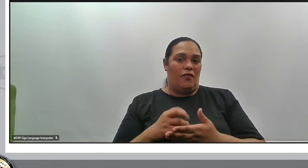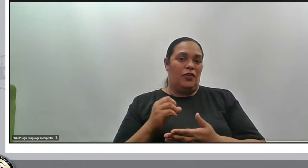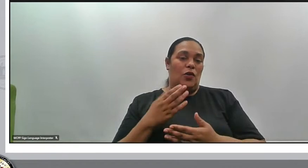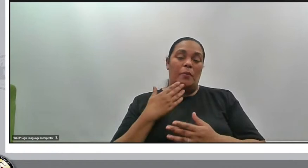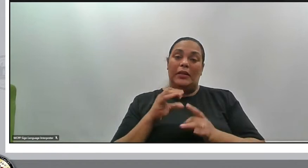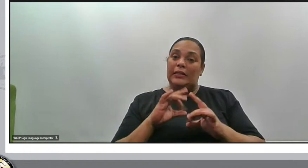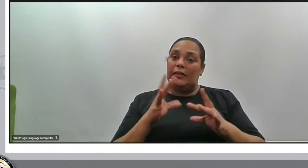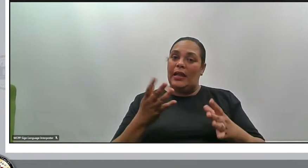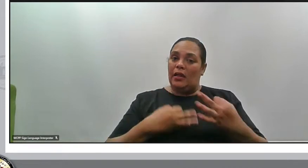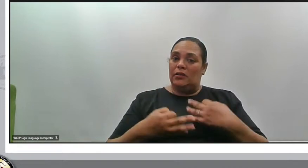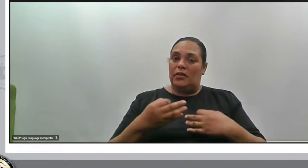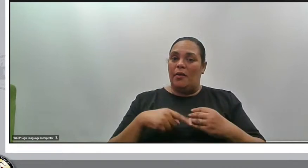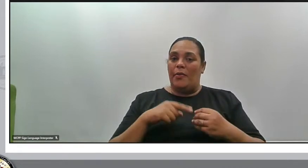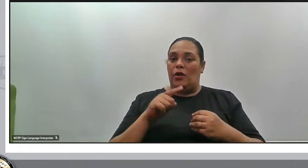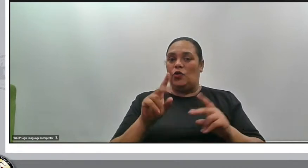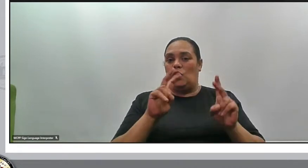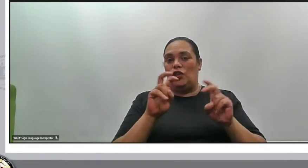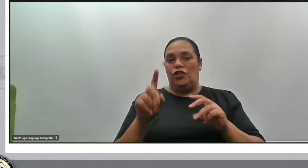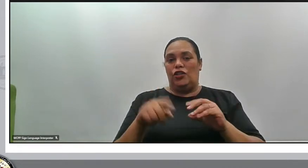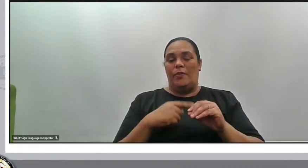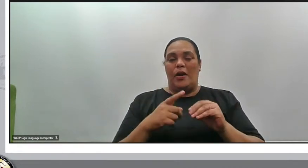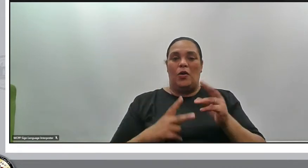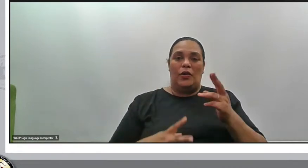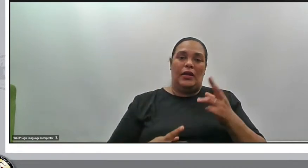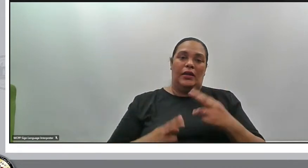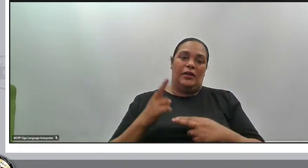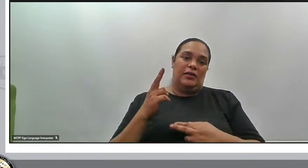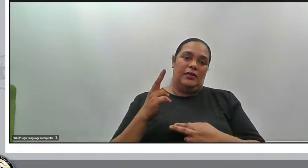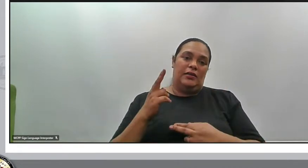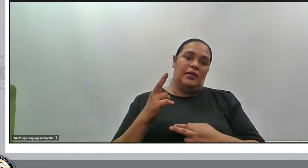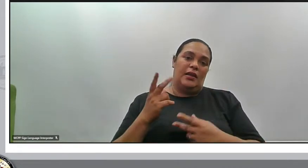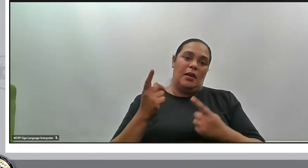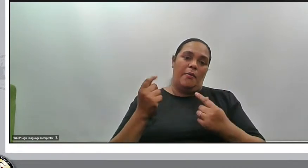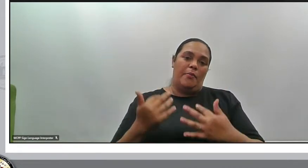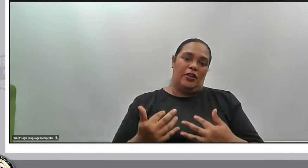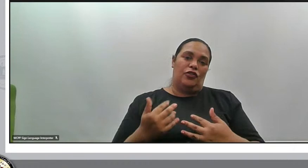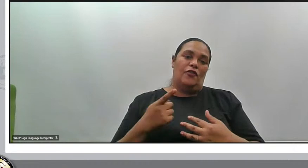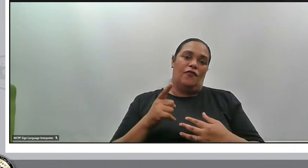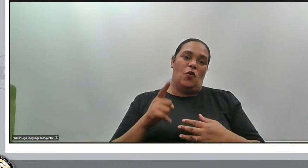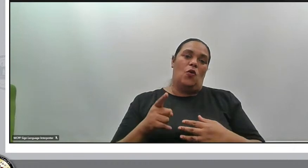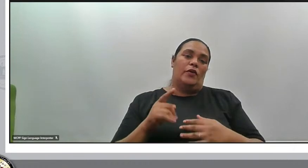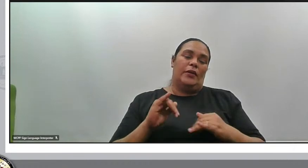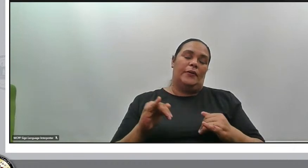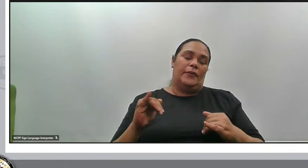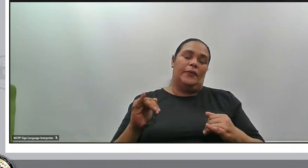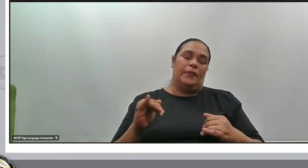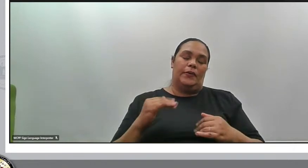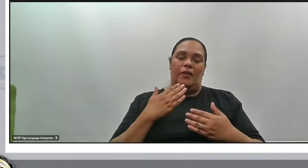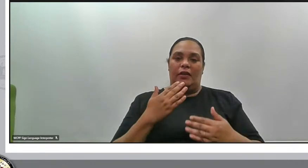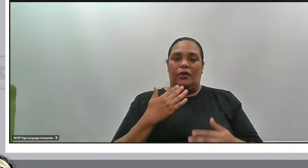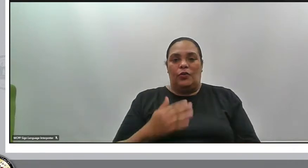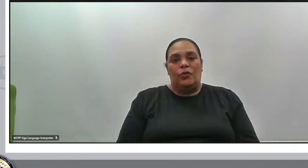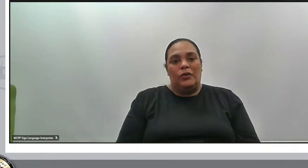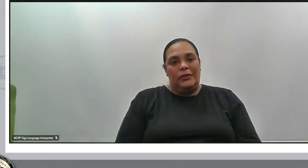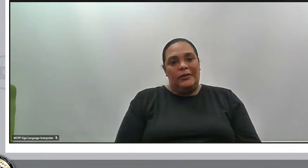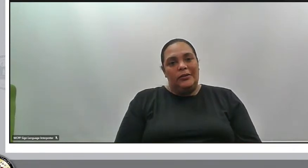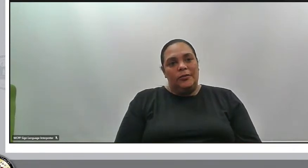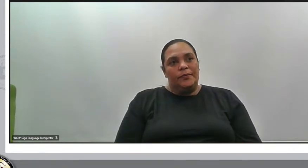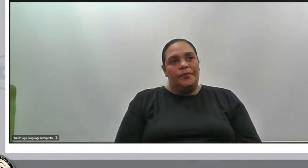clarity around the issue of the cutting budget on the Sergeant at Arms? Thank you.